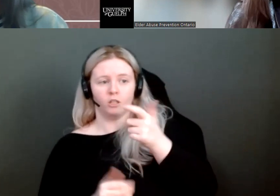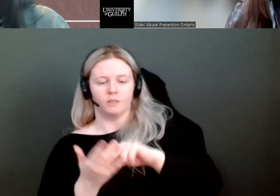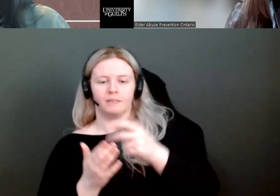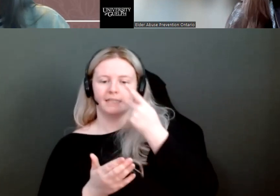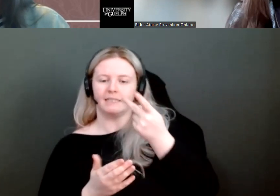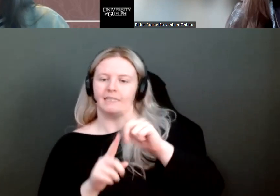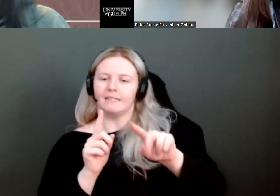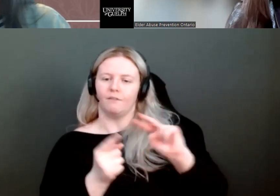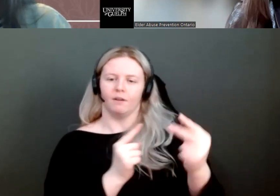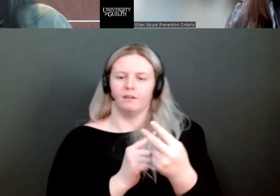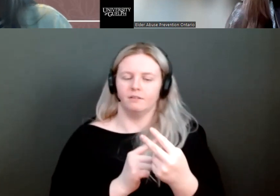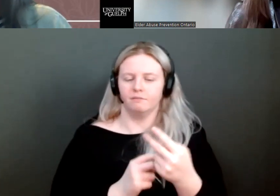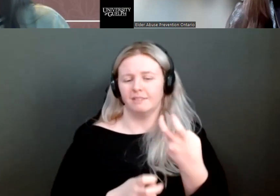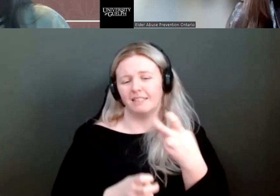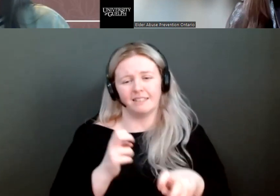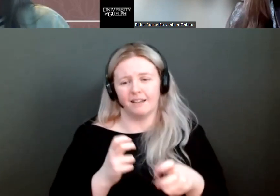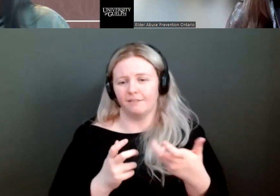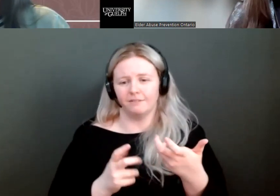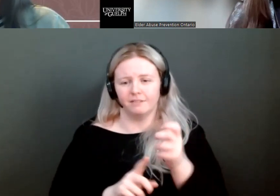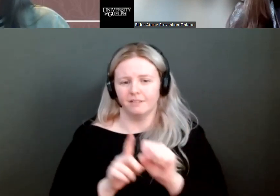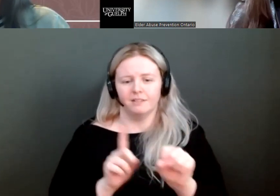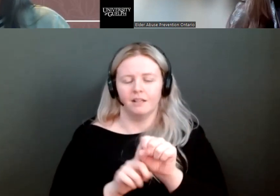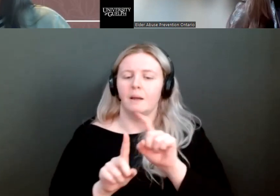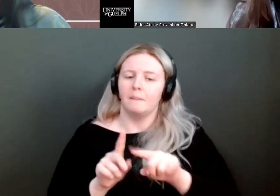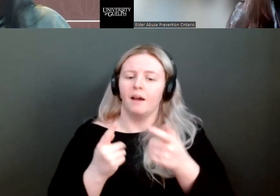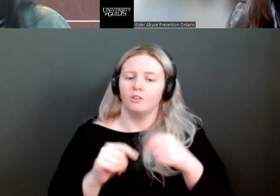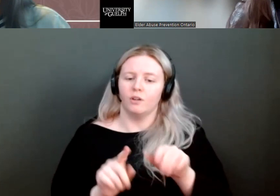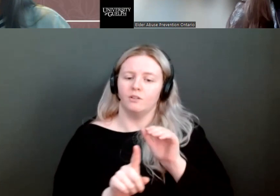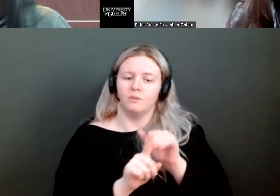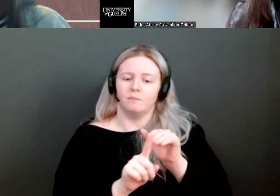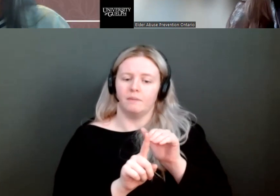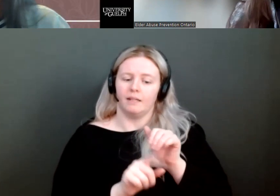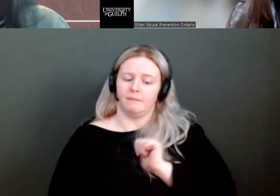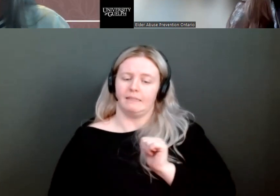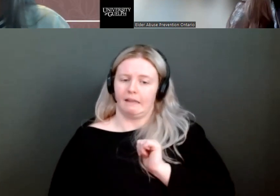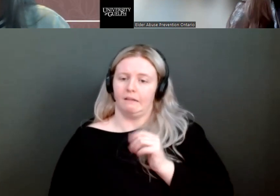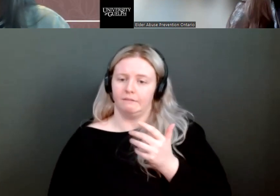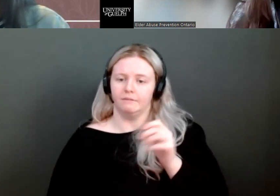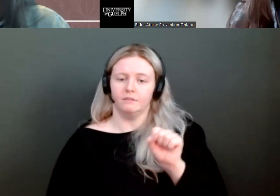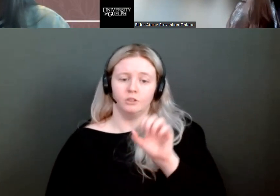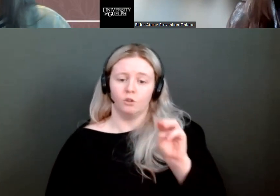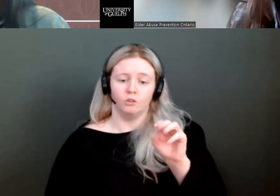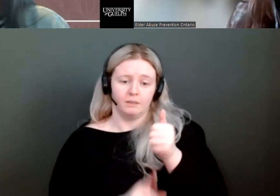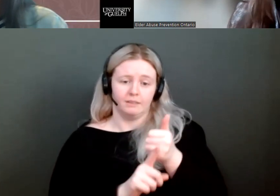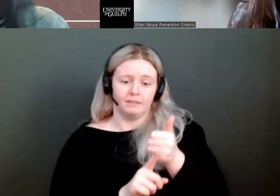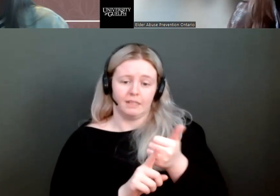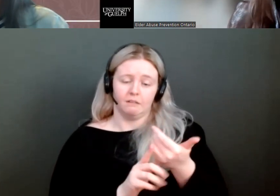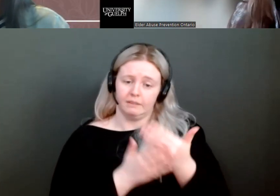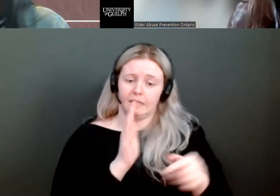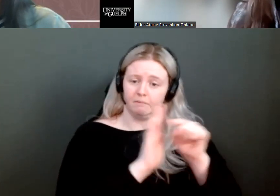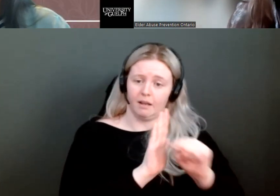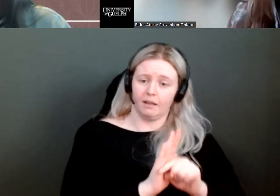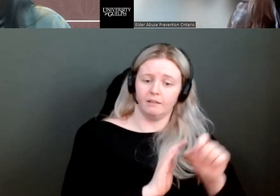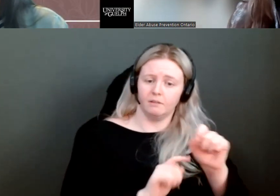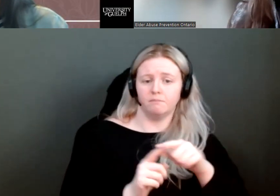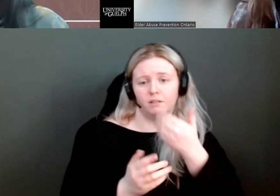in. But at the same time, I try to remind myself that, social media has always also been really, really good for leveling the playing